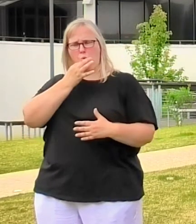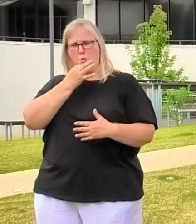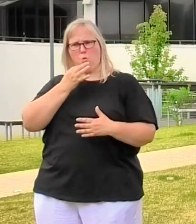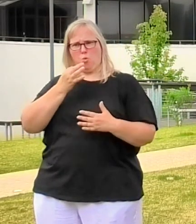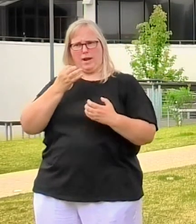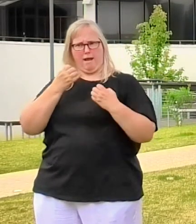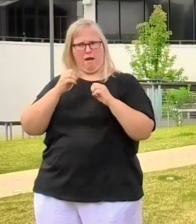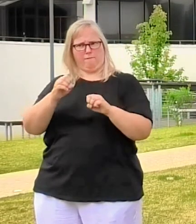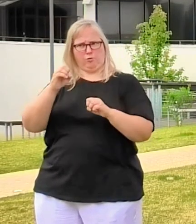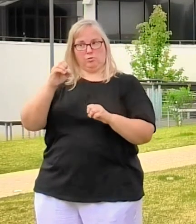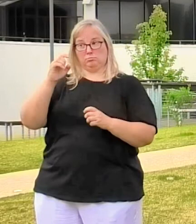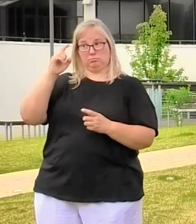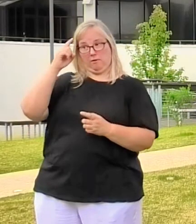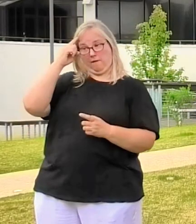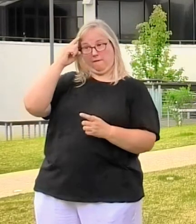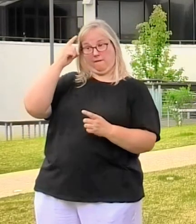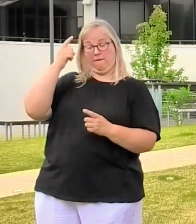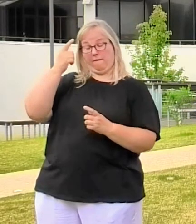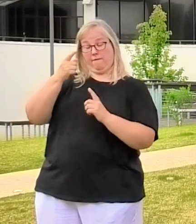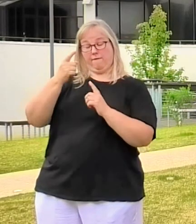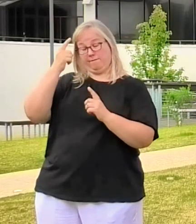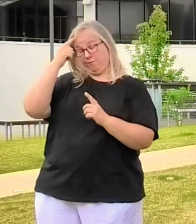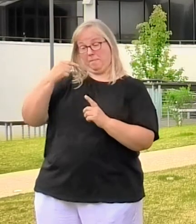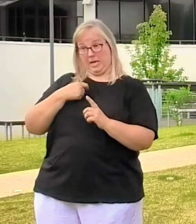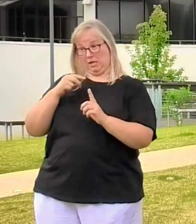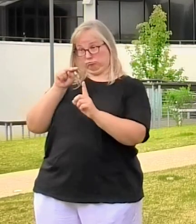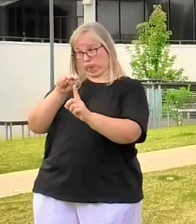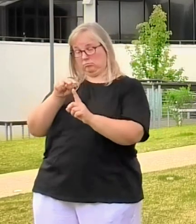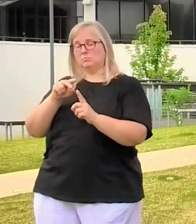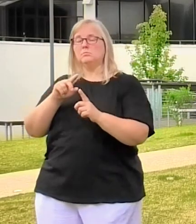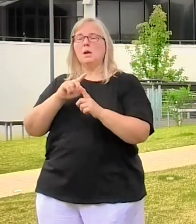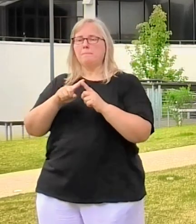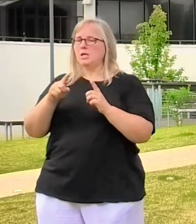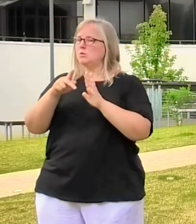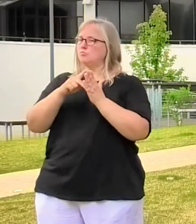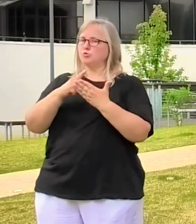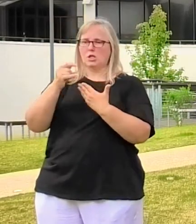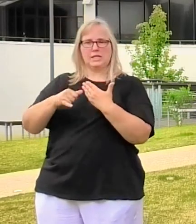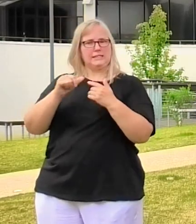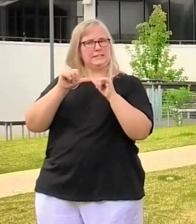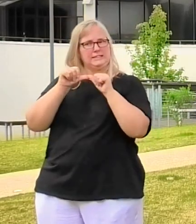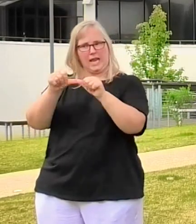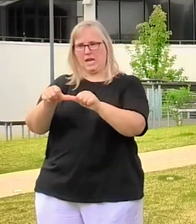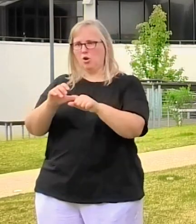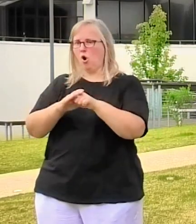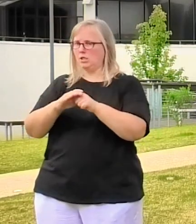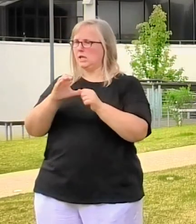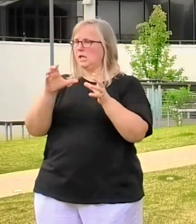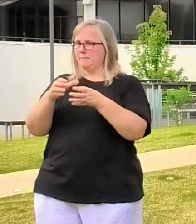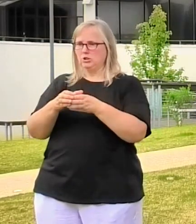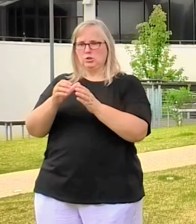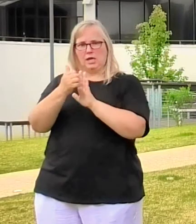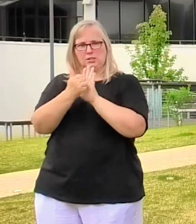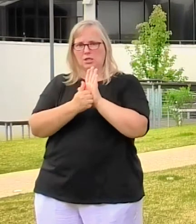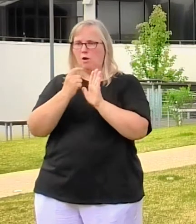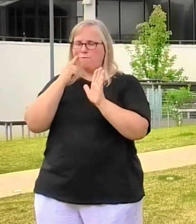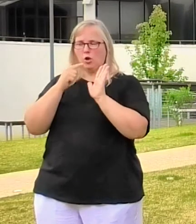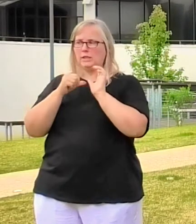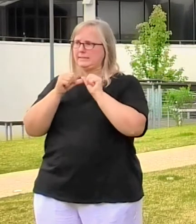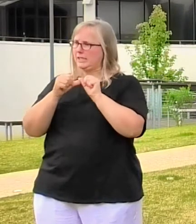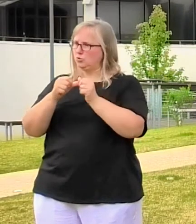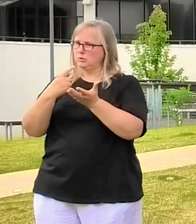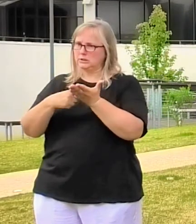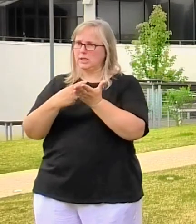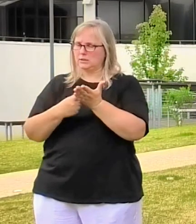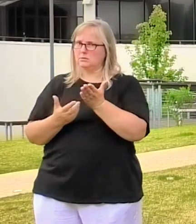for me. But the project stayed on the Commission's agenda for continuing discussion